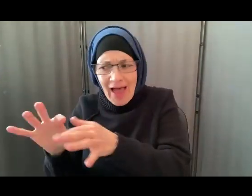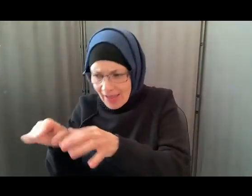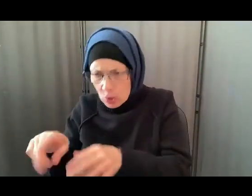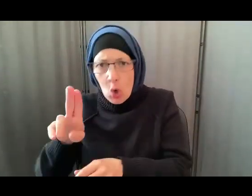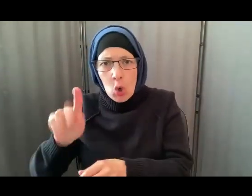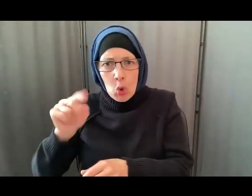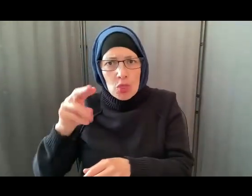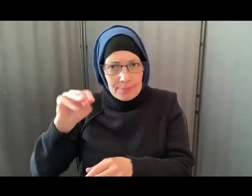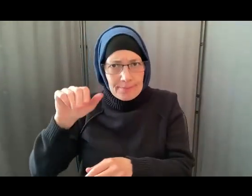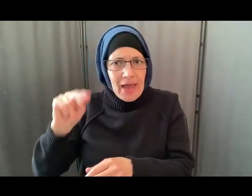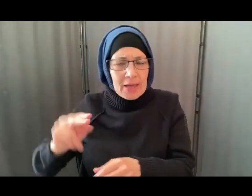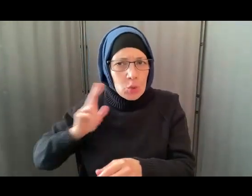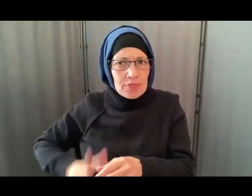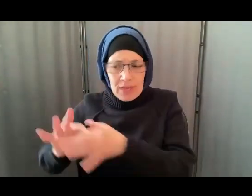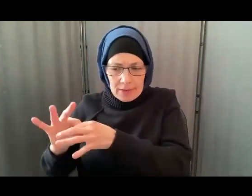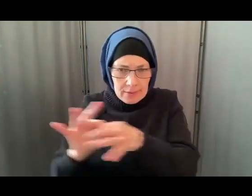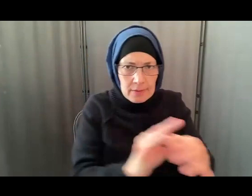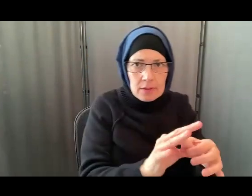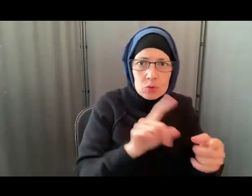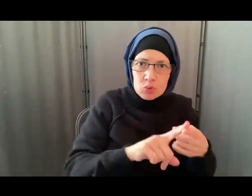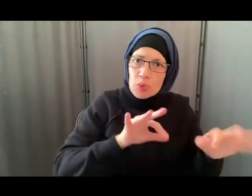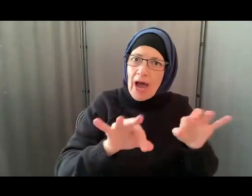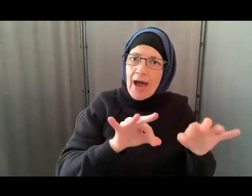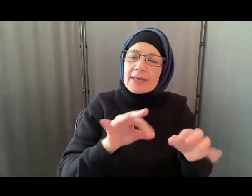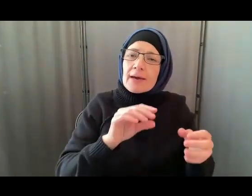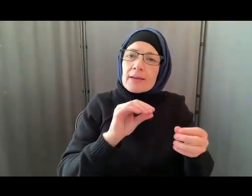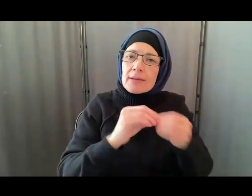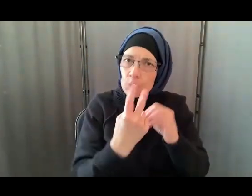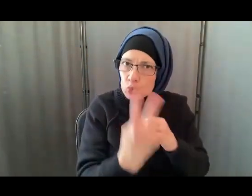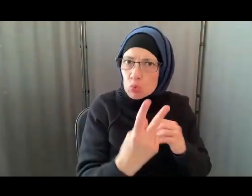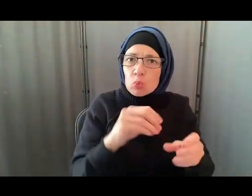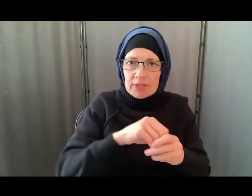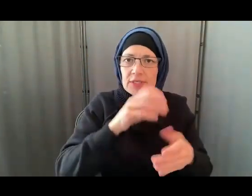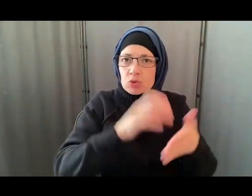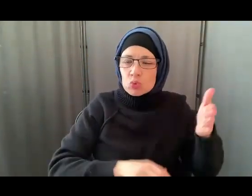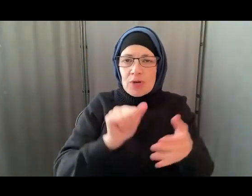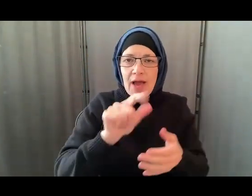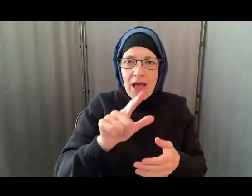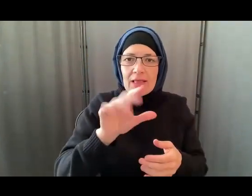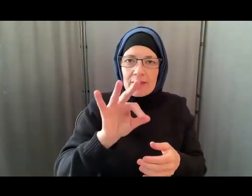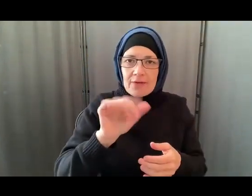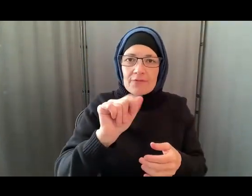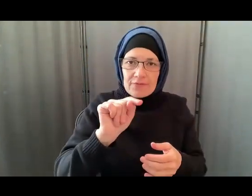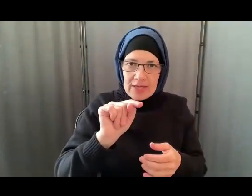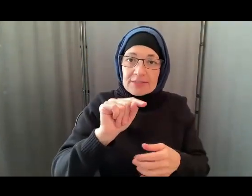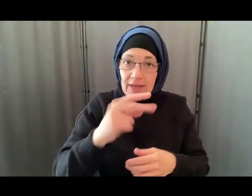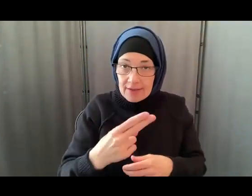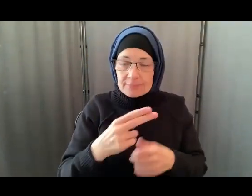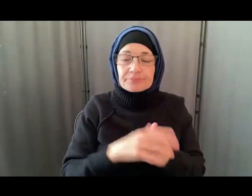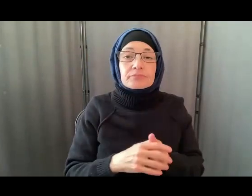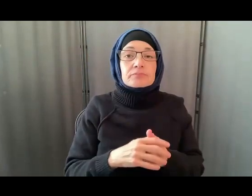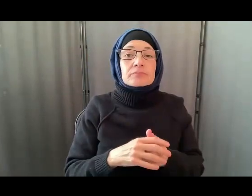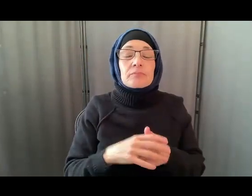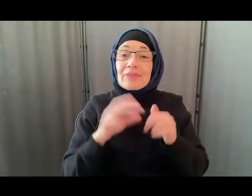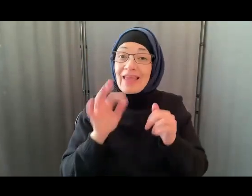Al-Fath? The relevance is the following. It shows that if Uthman's